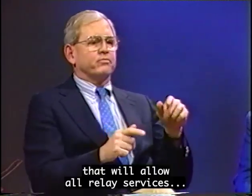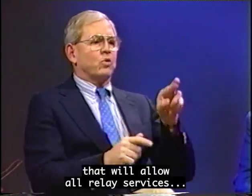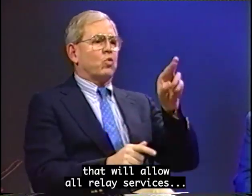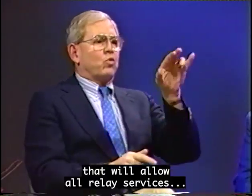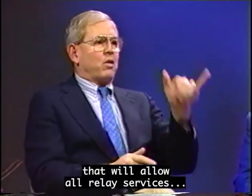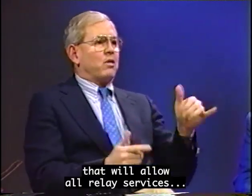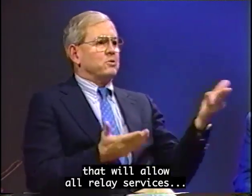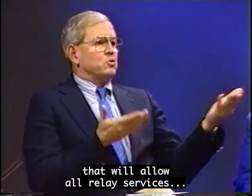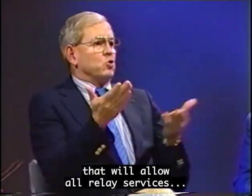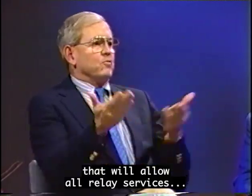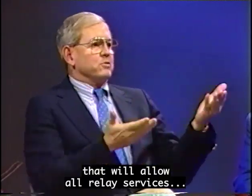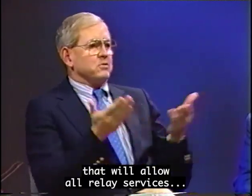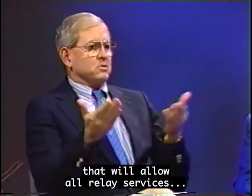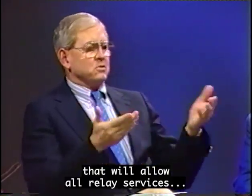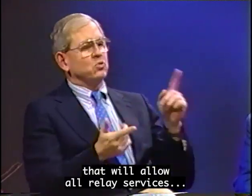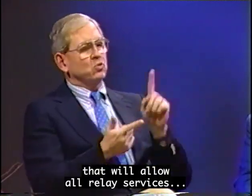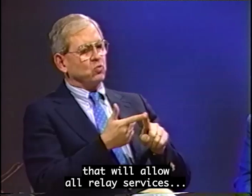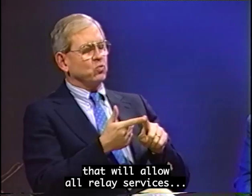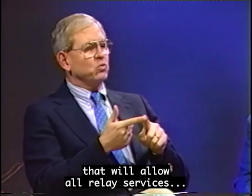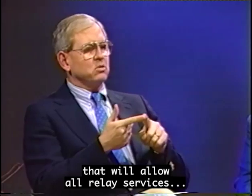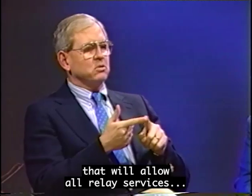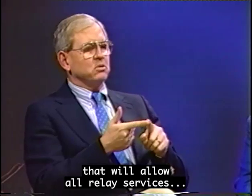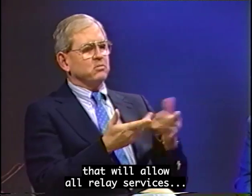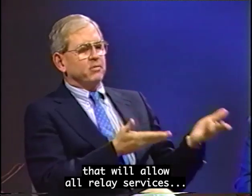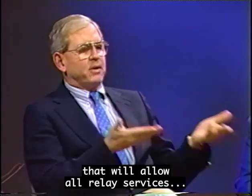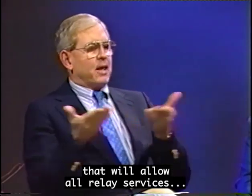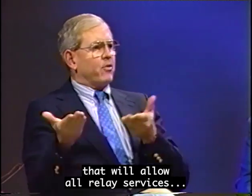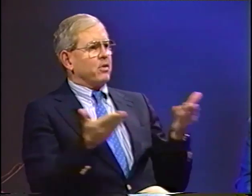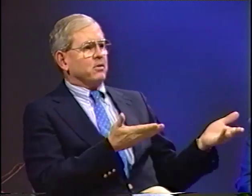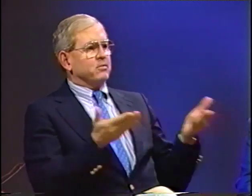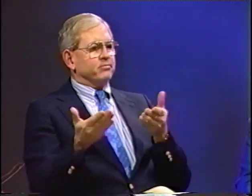that will allow all relay services